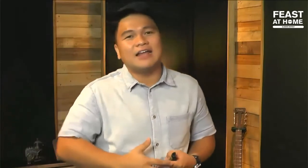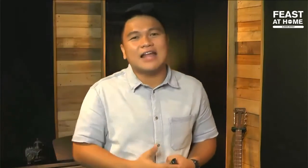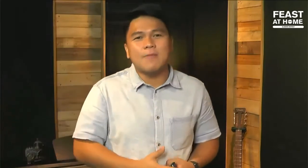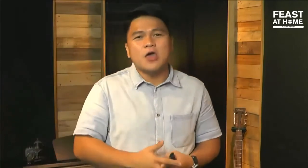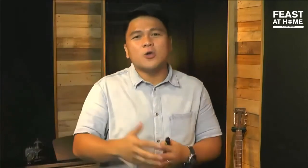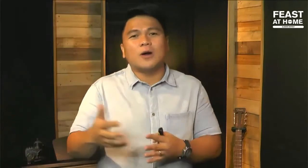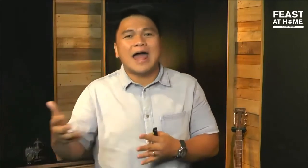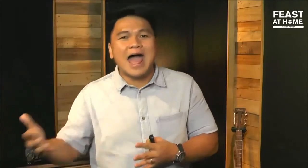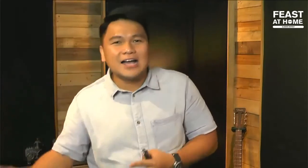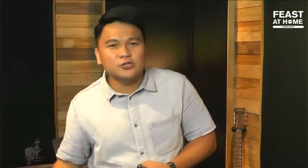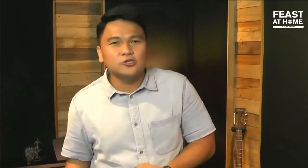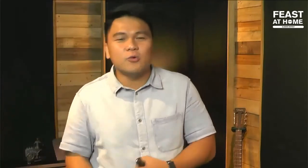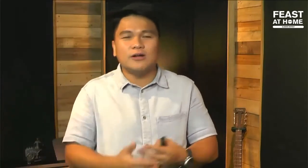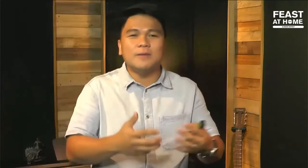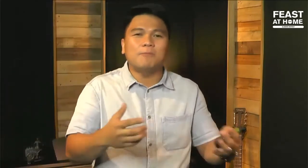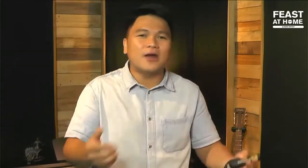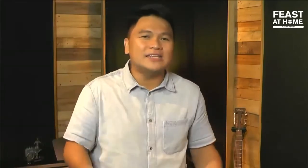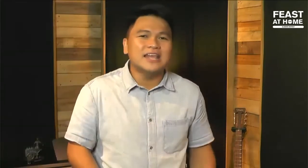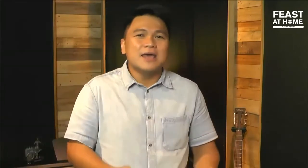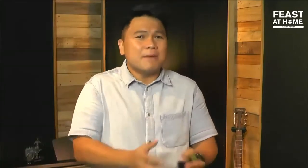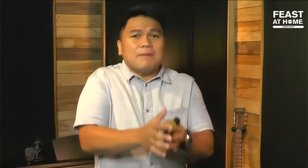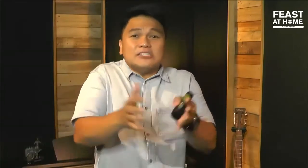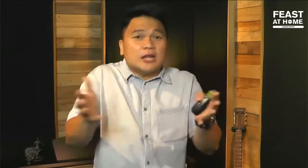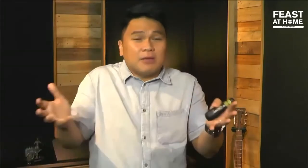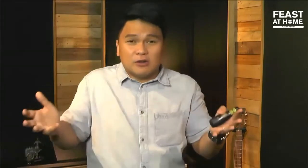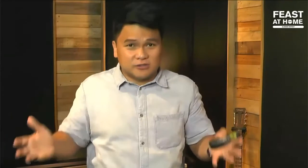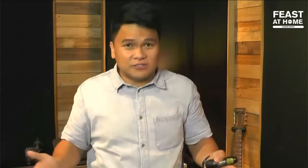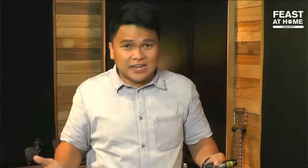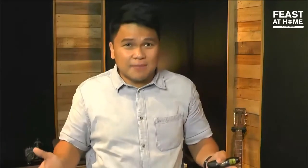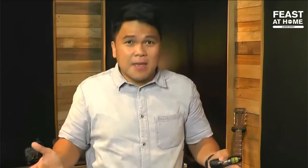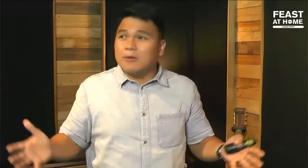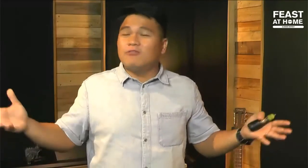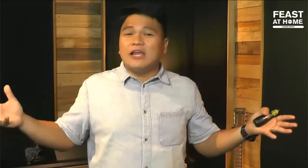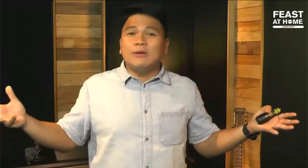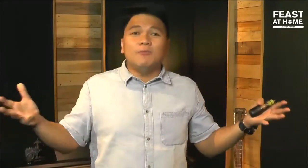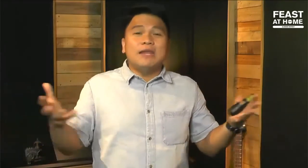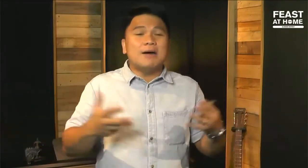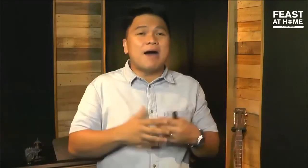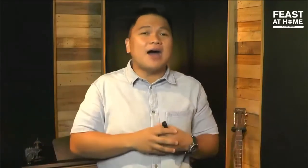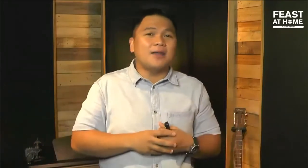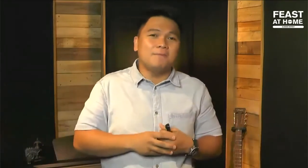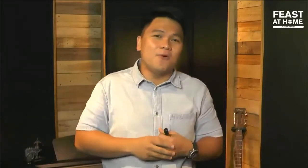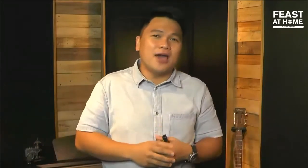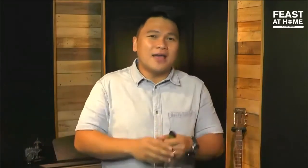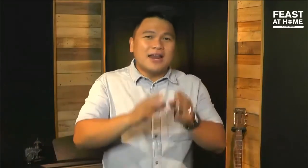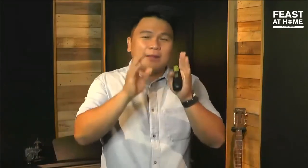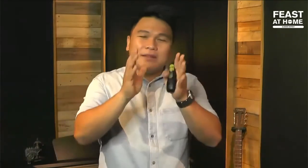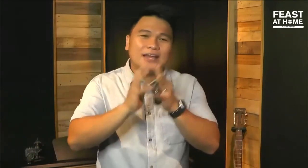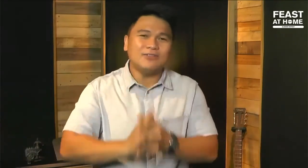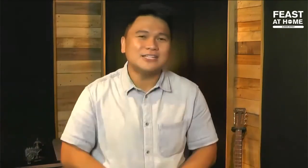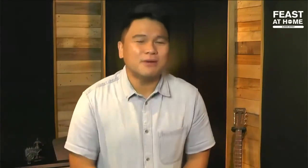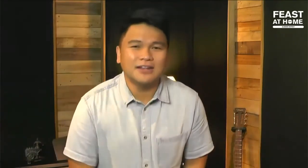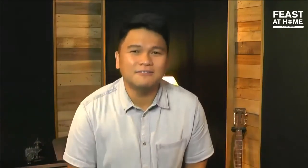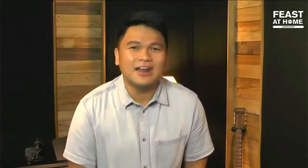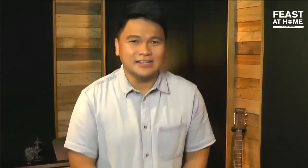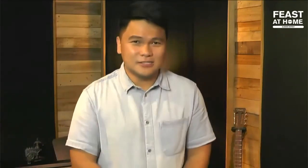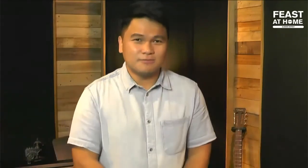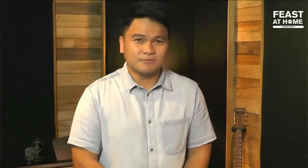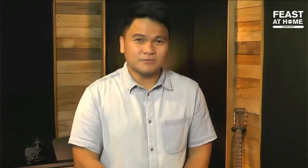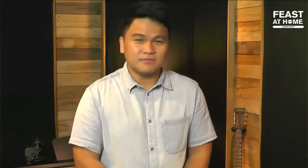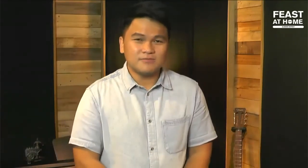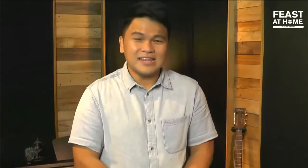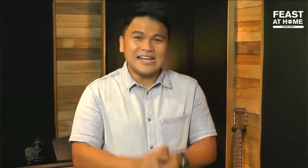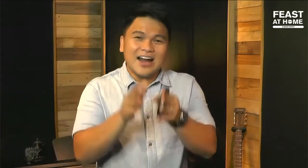flood right now. You are anxious. You are depressed. Maybe it's not because of sin, pero feeling mo binabaha ka ng buhay. Let me tell you this, my dear